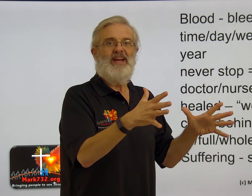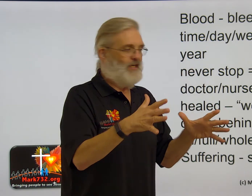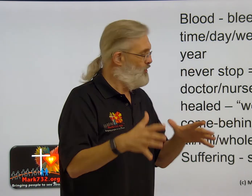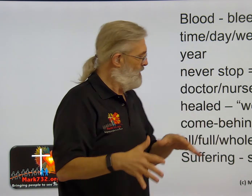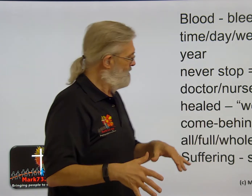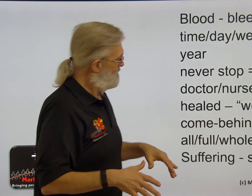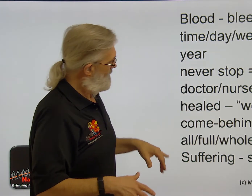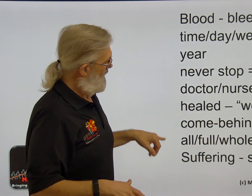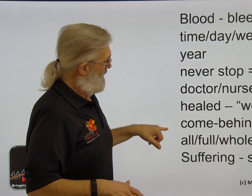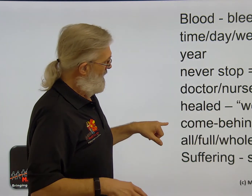finished.